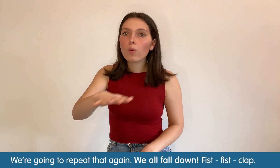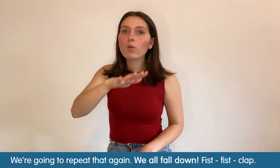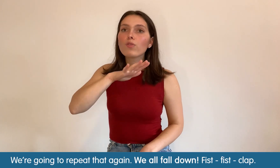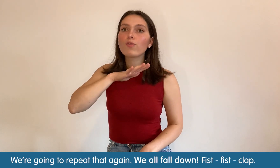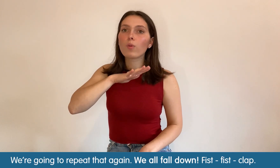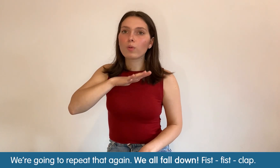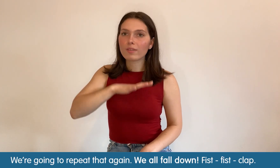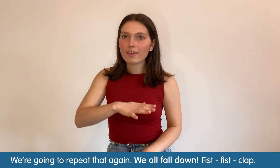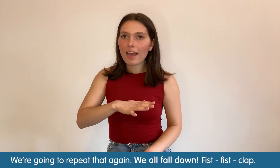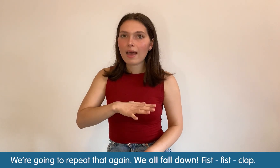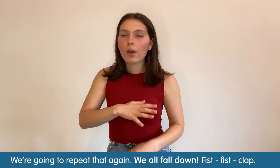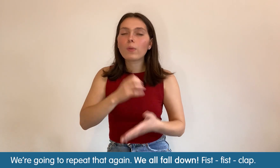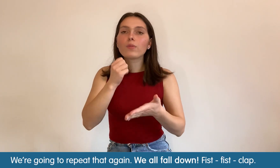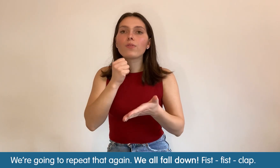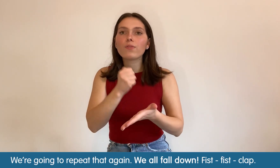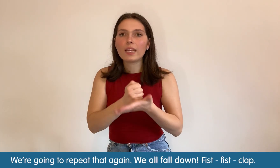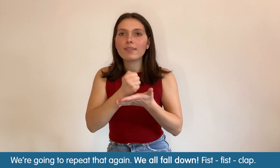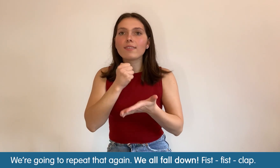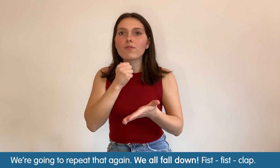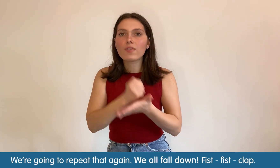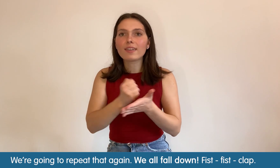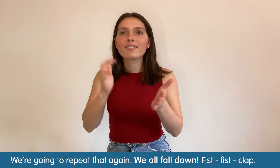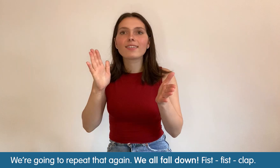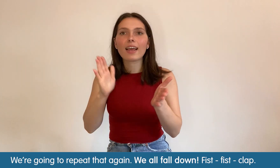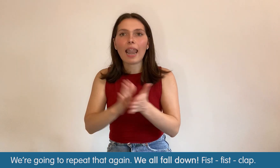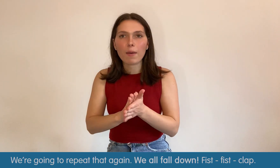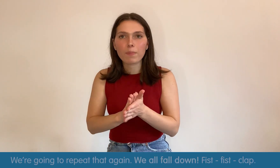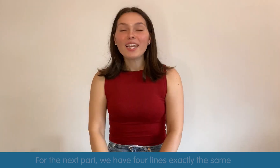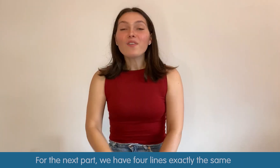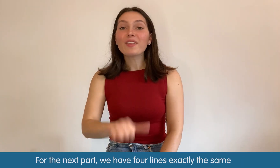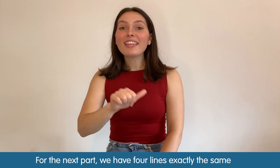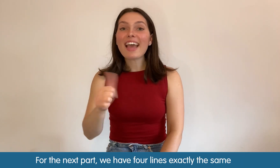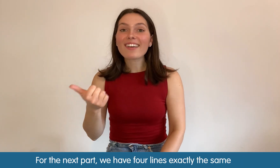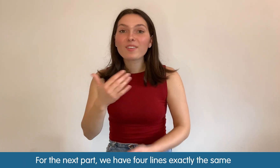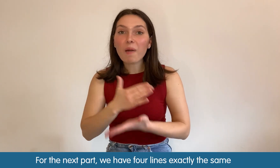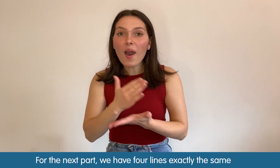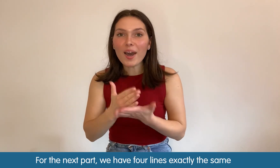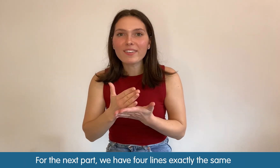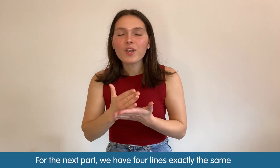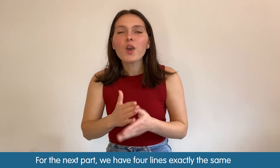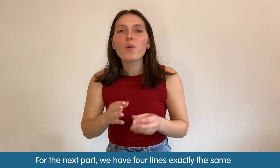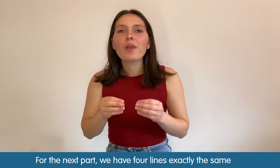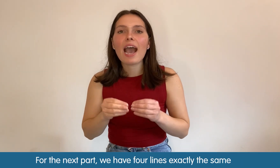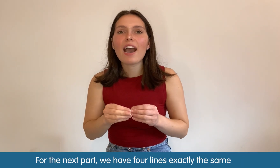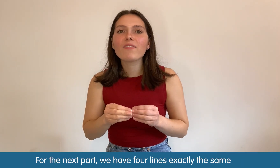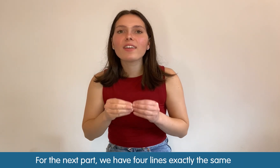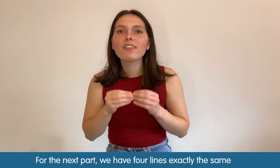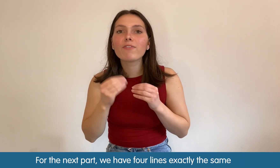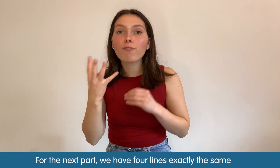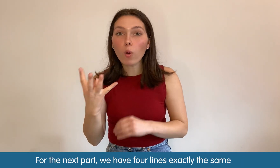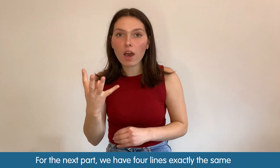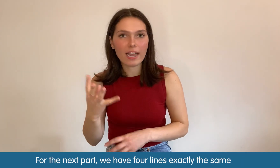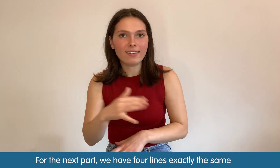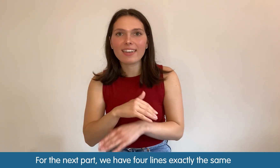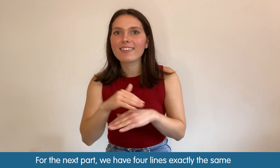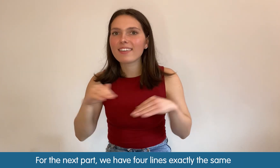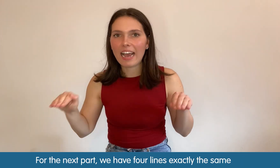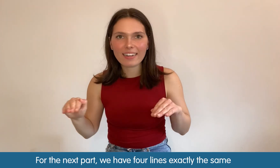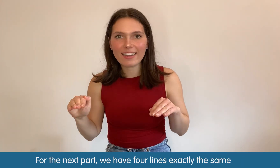all fall down, fist, fist, clap. For the next part, we have 4 lines exactly the